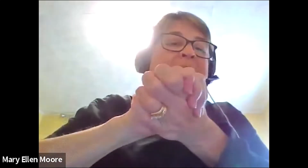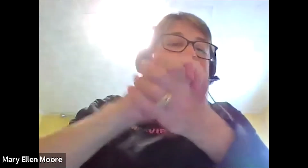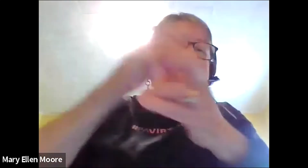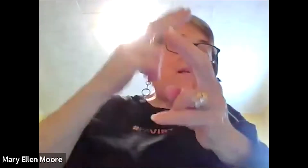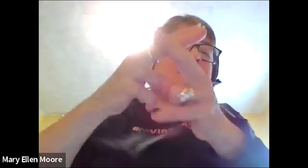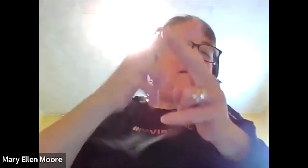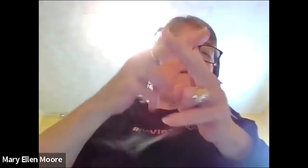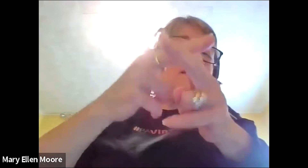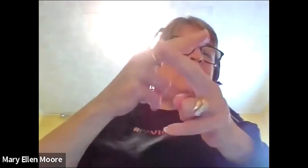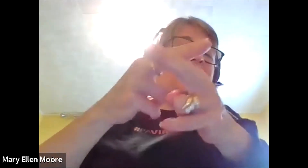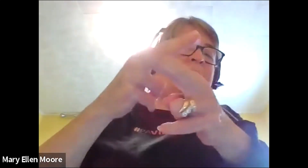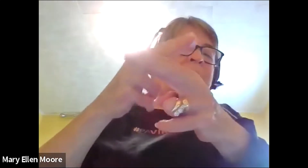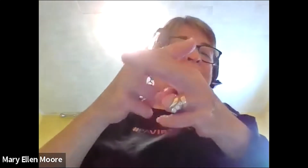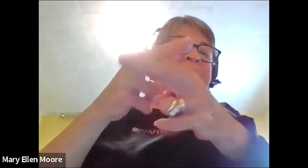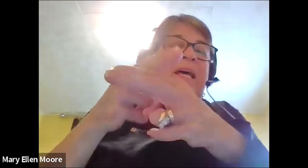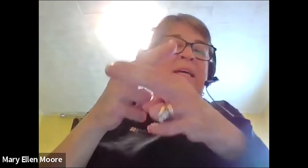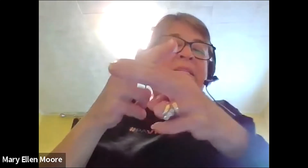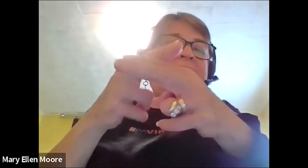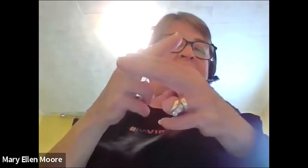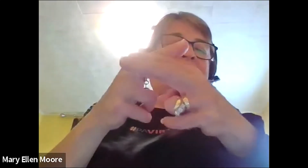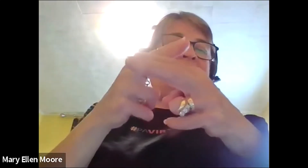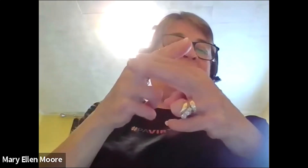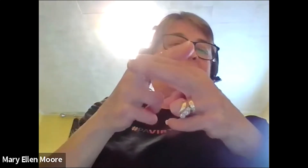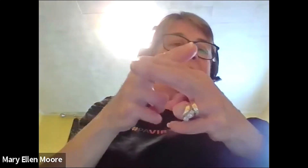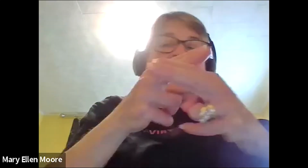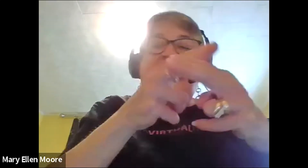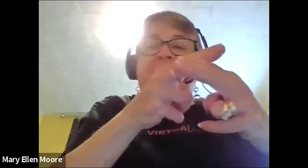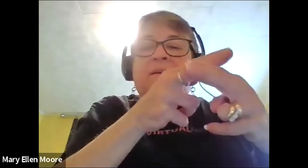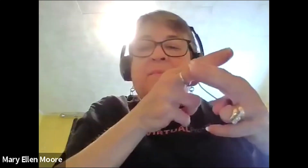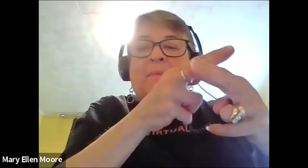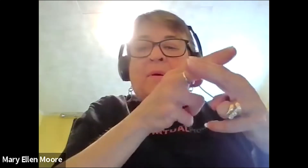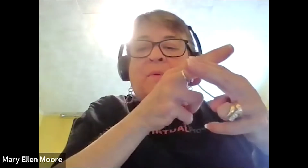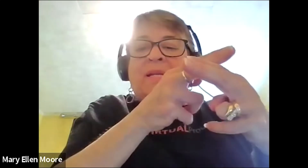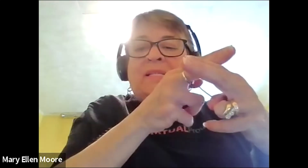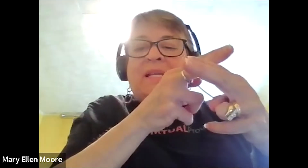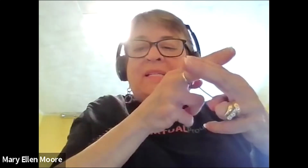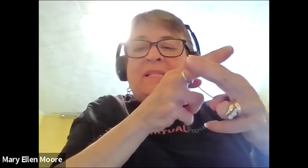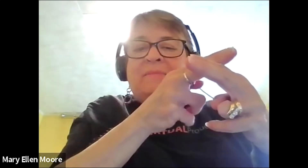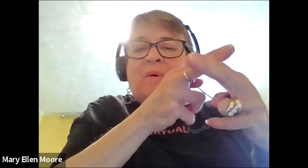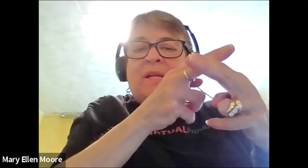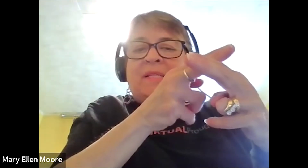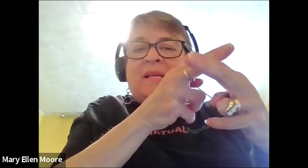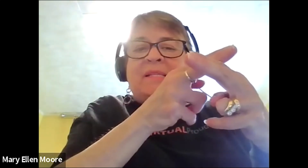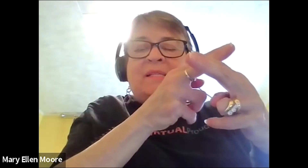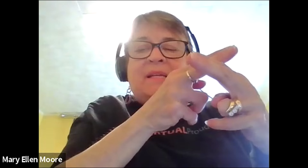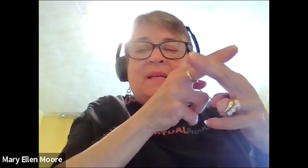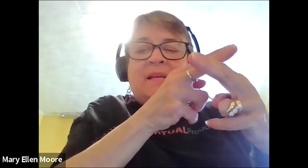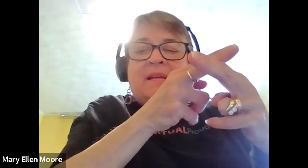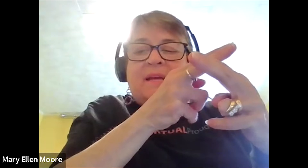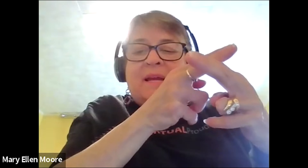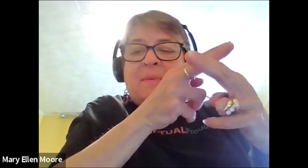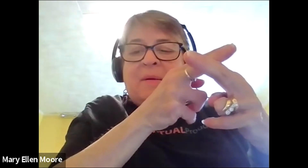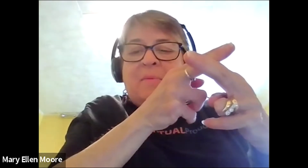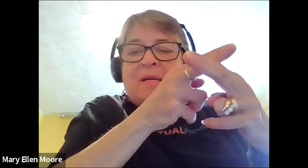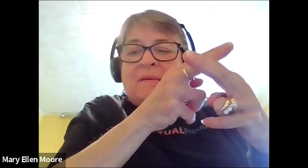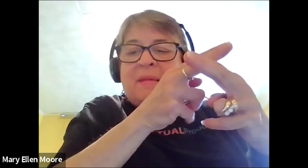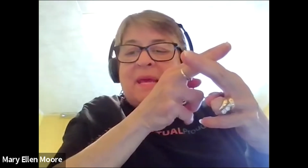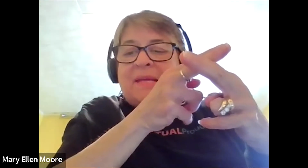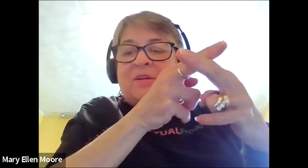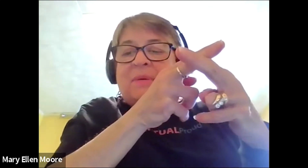husband's, what was this? Remember, what is this? What is this? Anybody want to give me the answer?